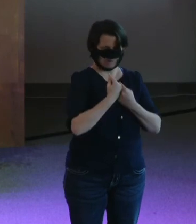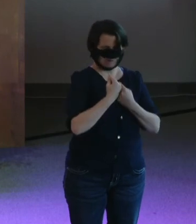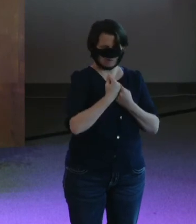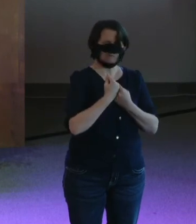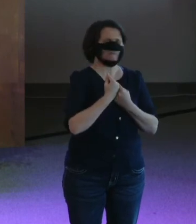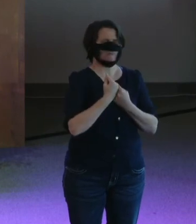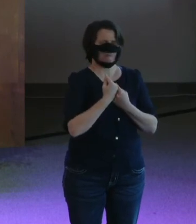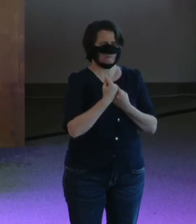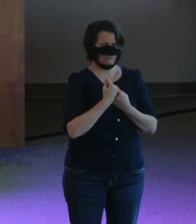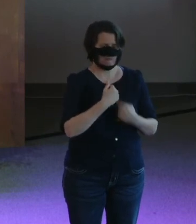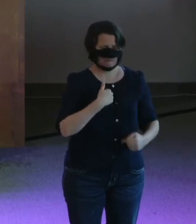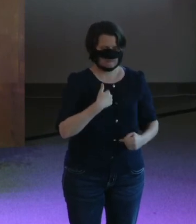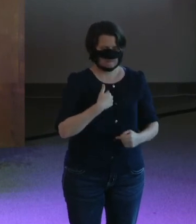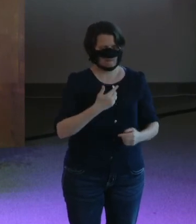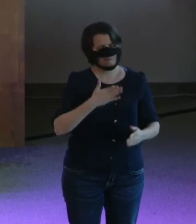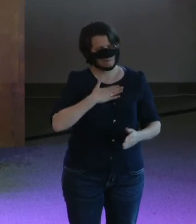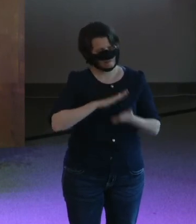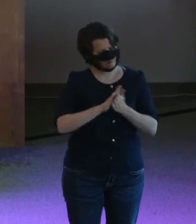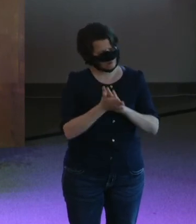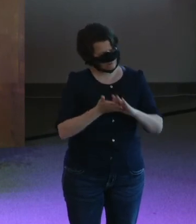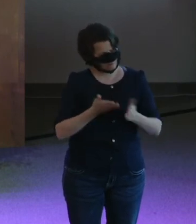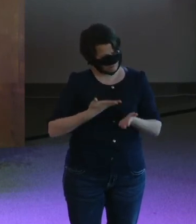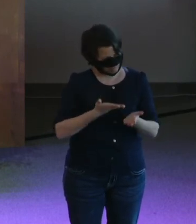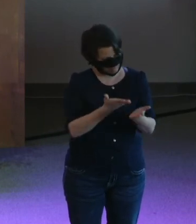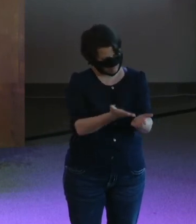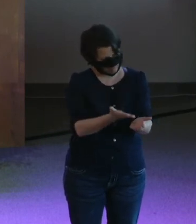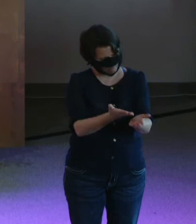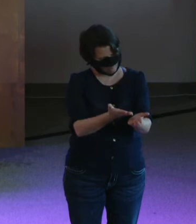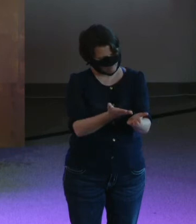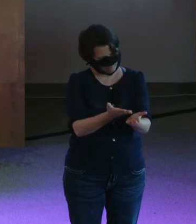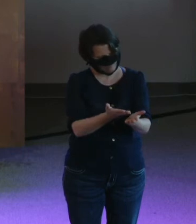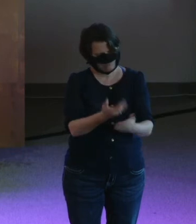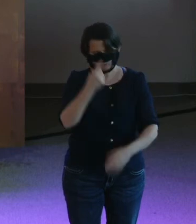harm, I offer my forgiveness.